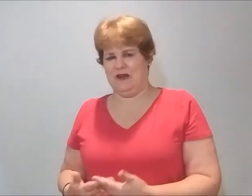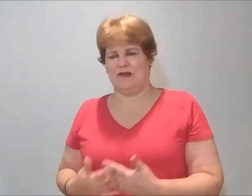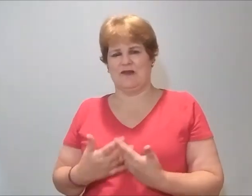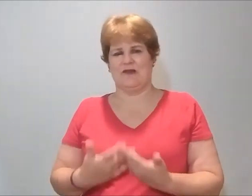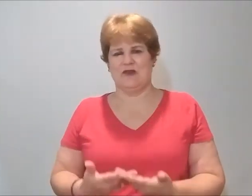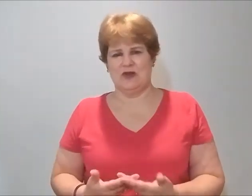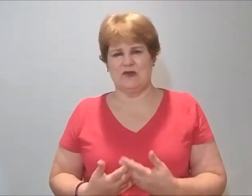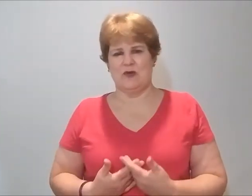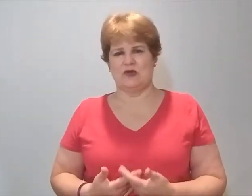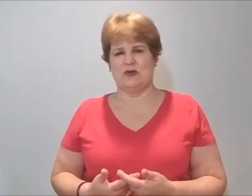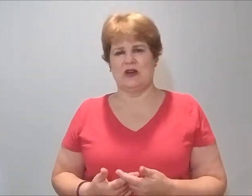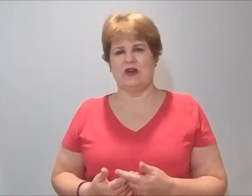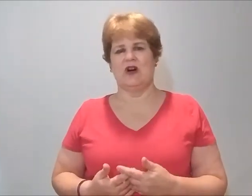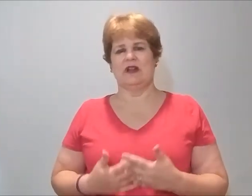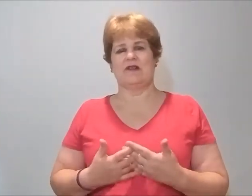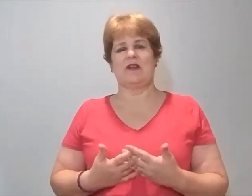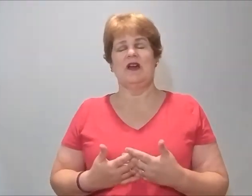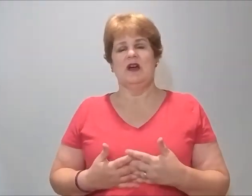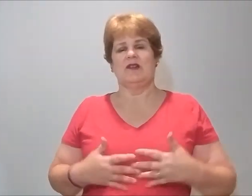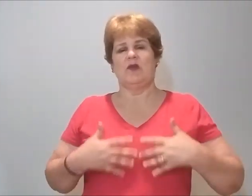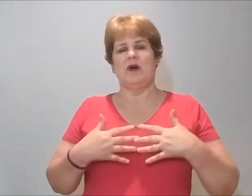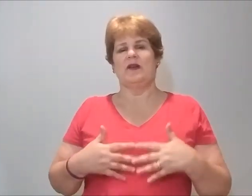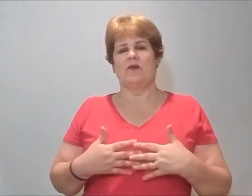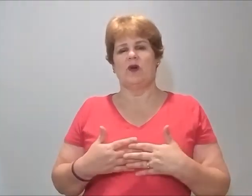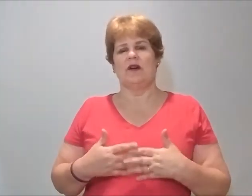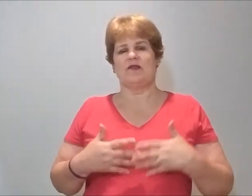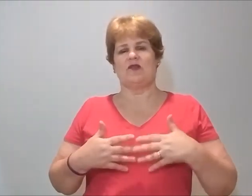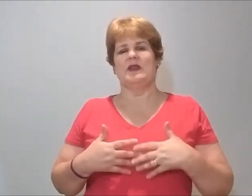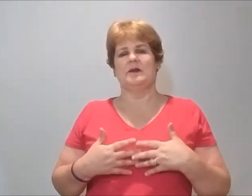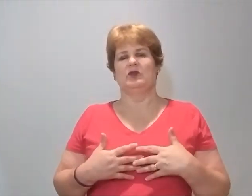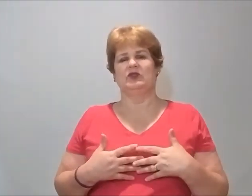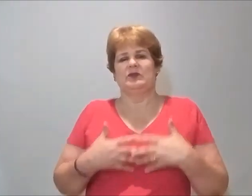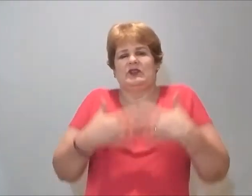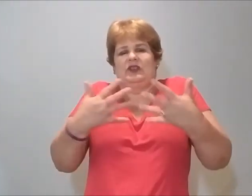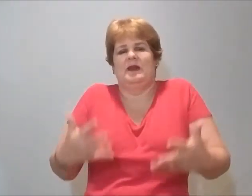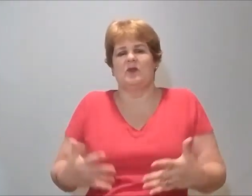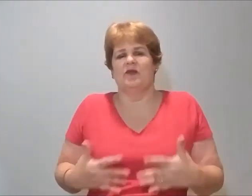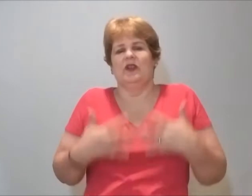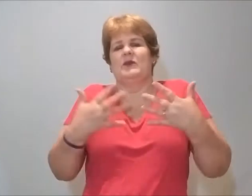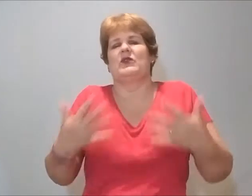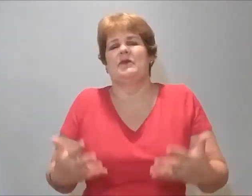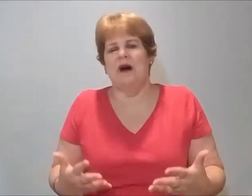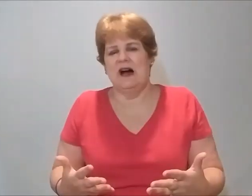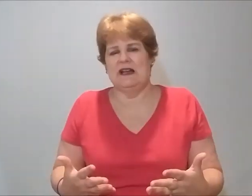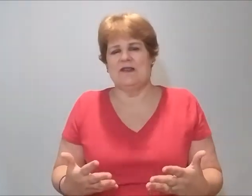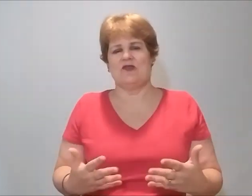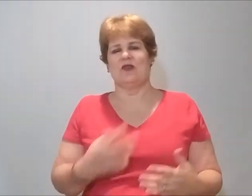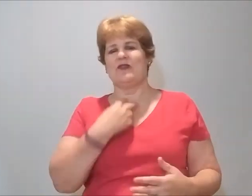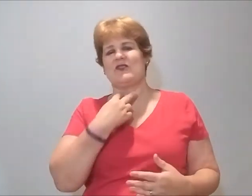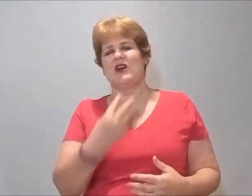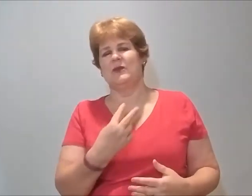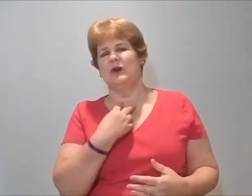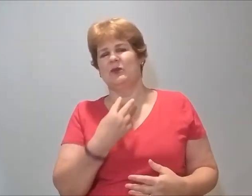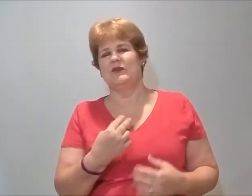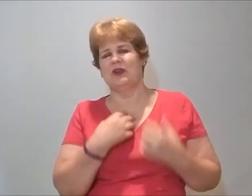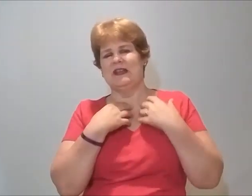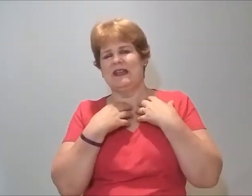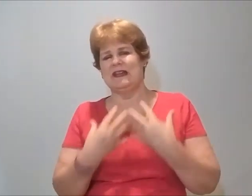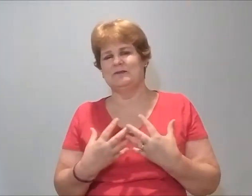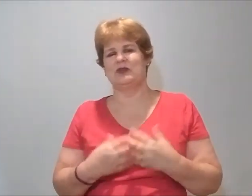This is geared, of course, to a hearing audience. It's a way for us to be able to participate more fully with our bodies during this time when we really can't